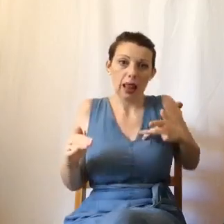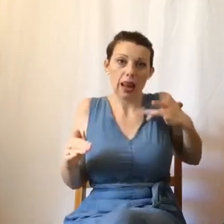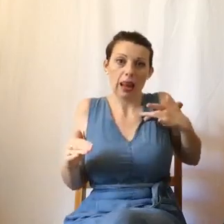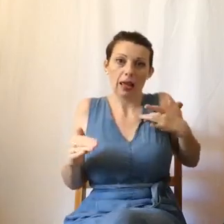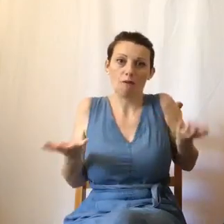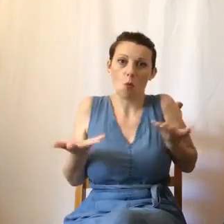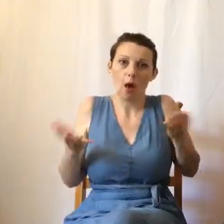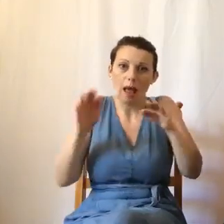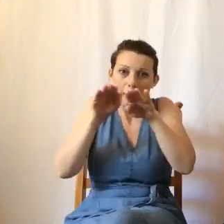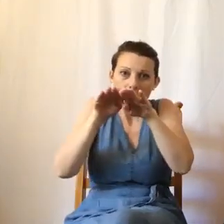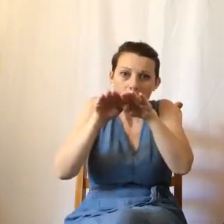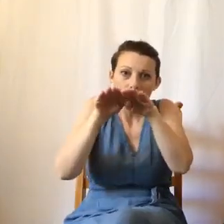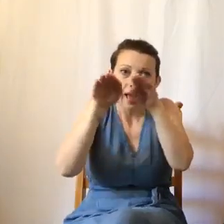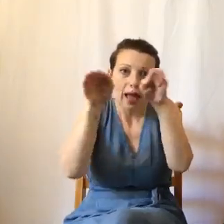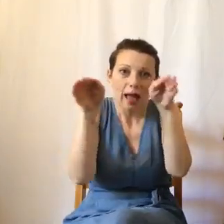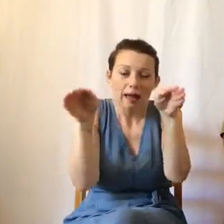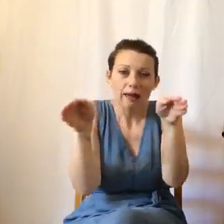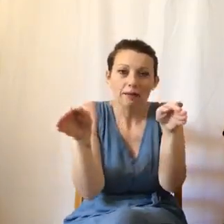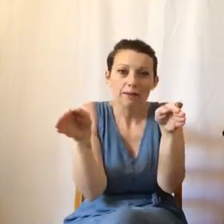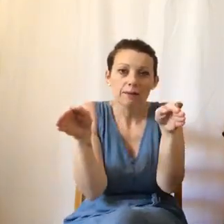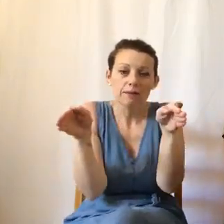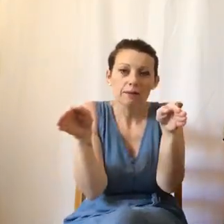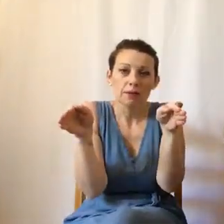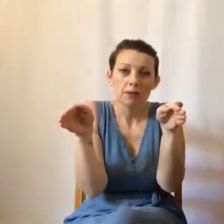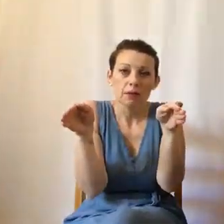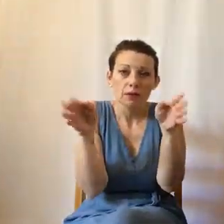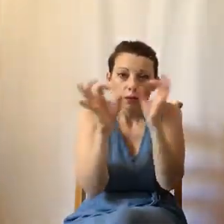and point, she lived more quietly.